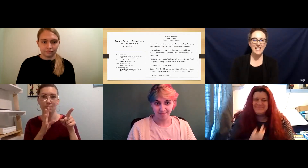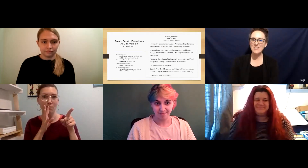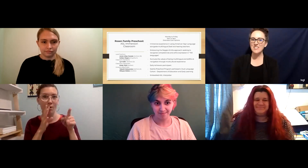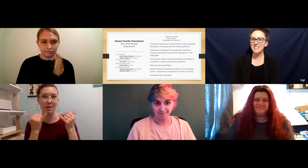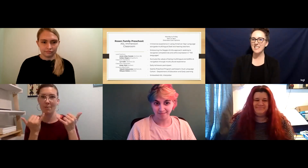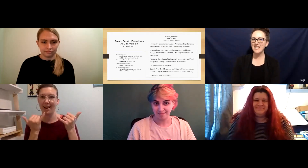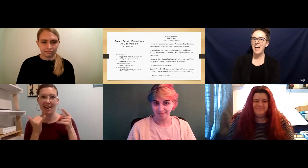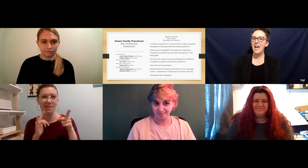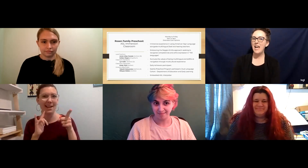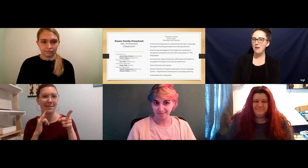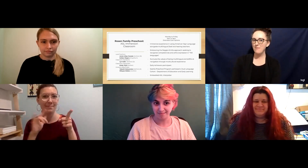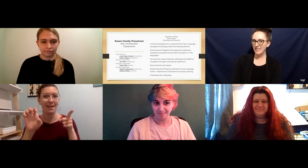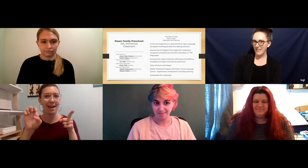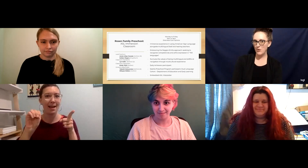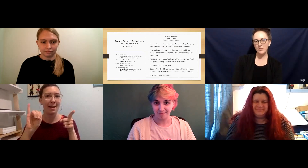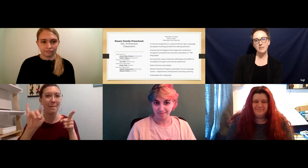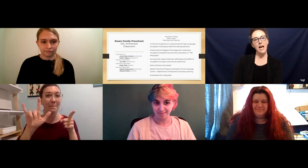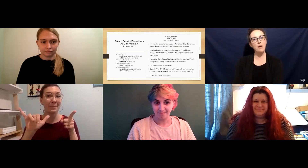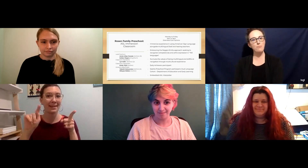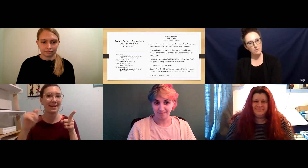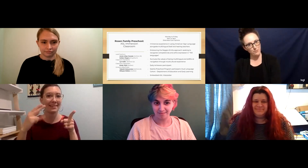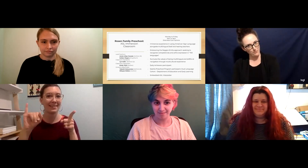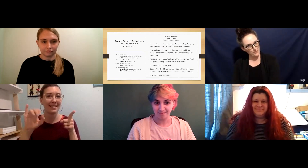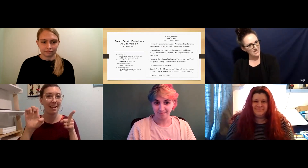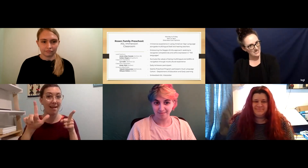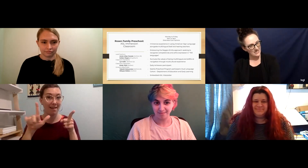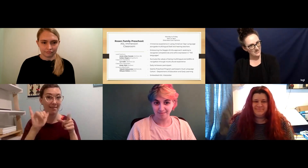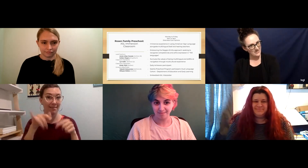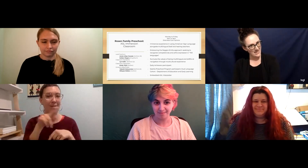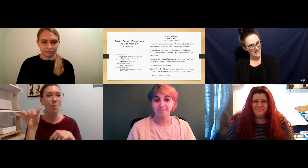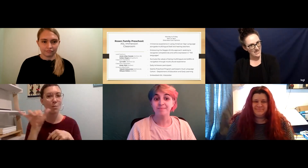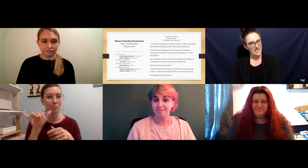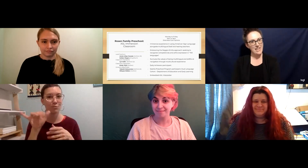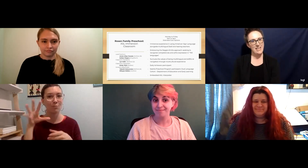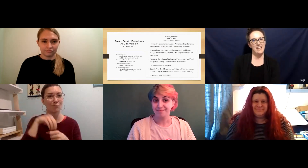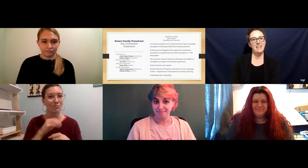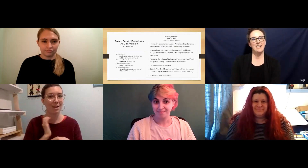And I also see Emily, who will not be presenting at all today.